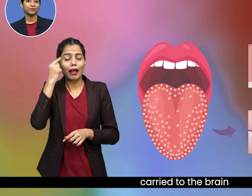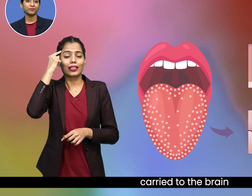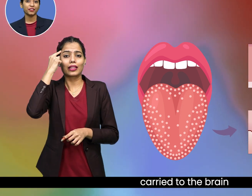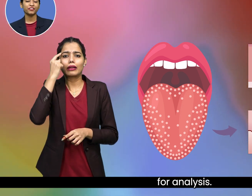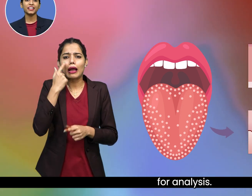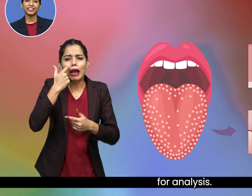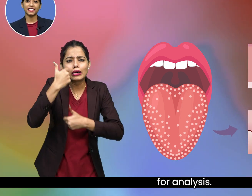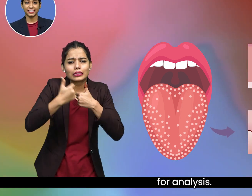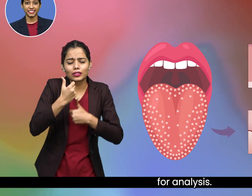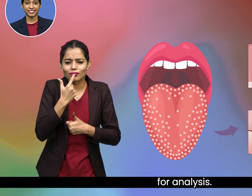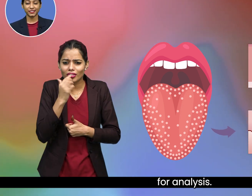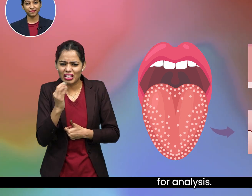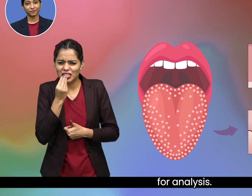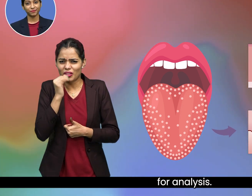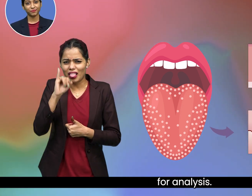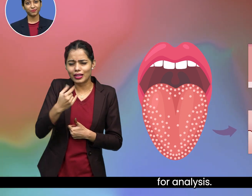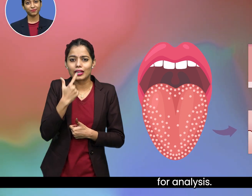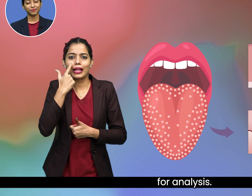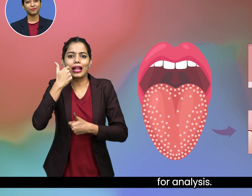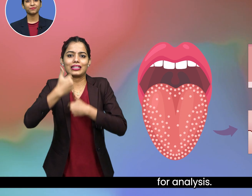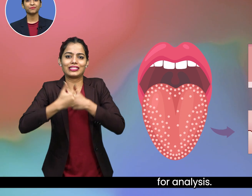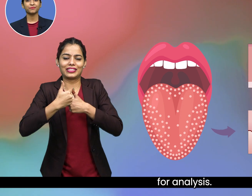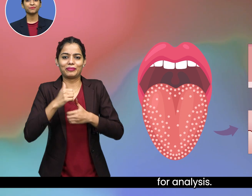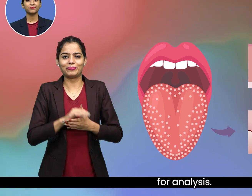brain for analysis.